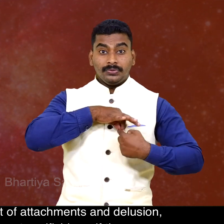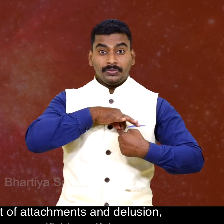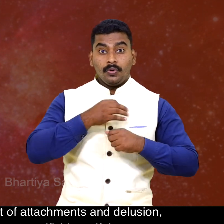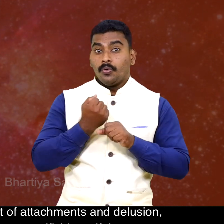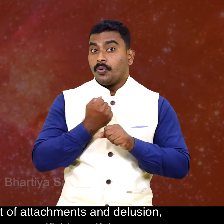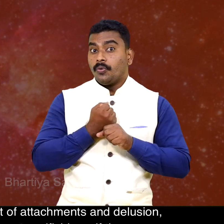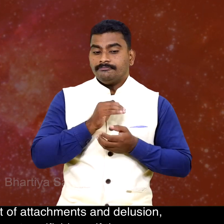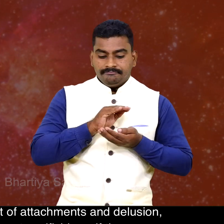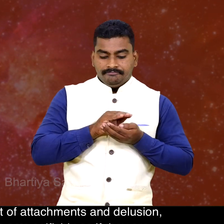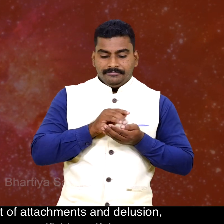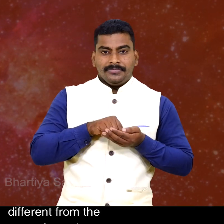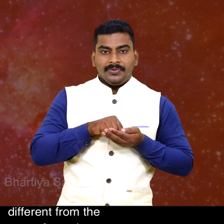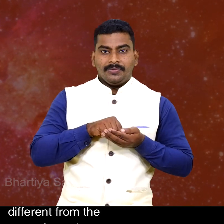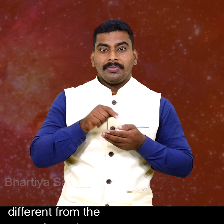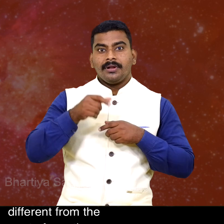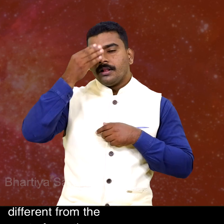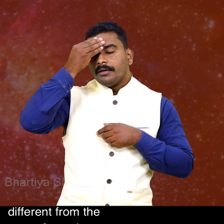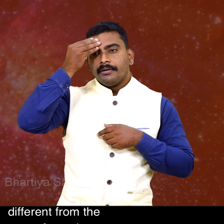as if they are different from the rest of creation.